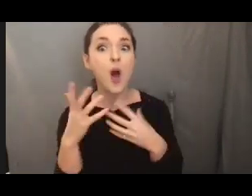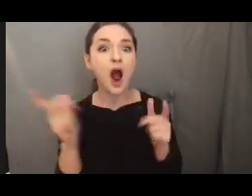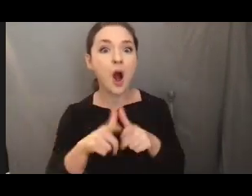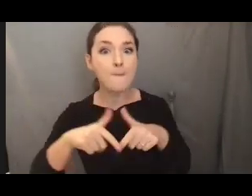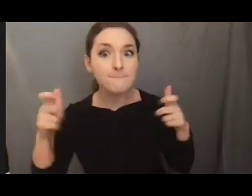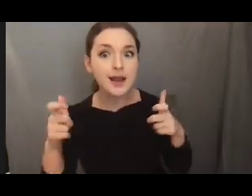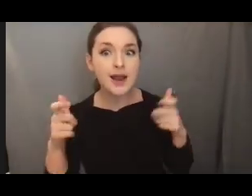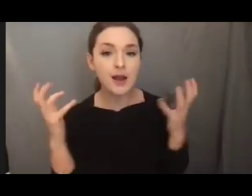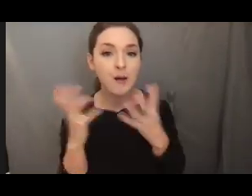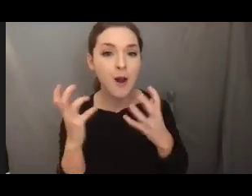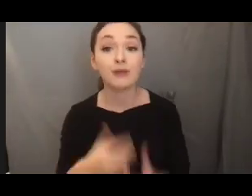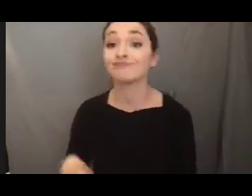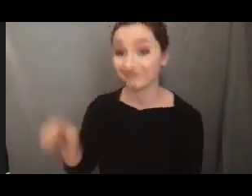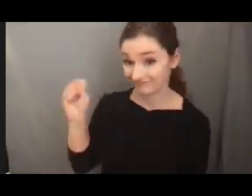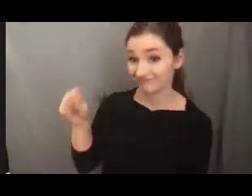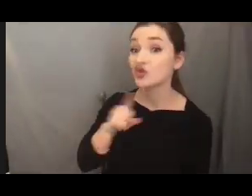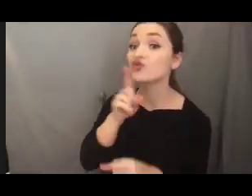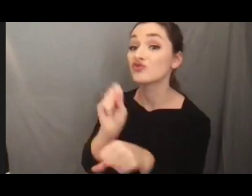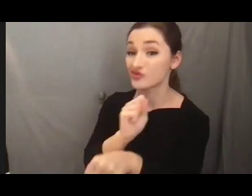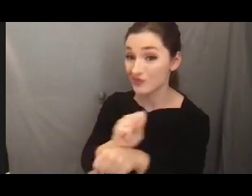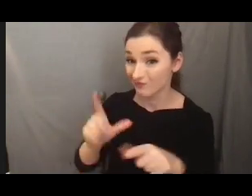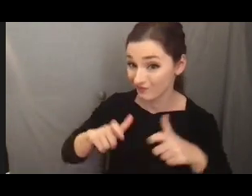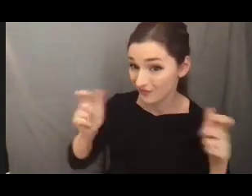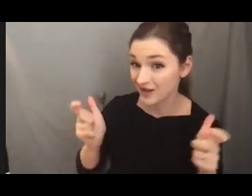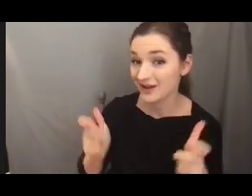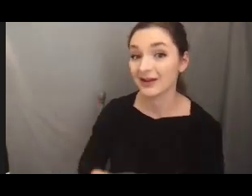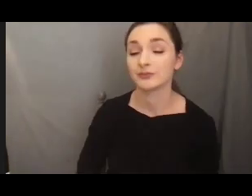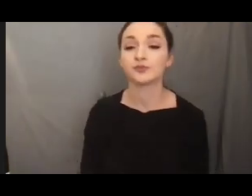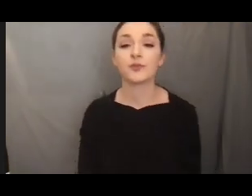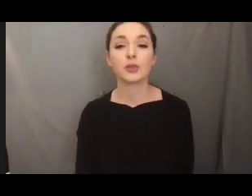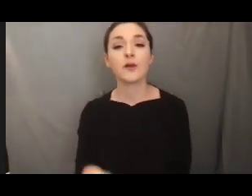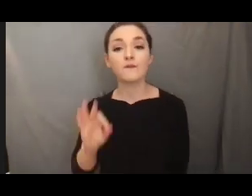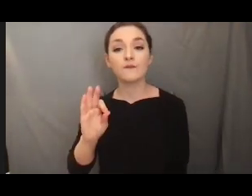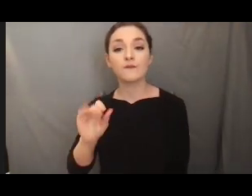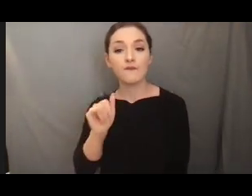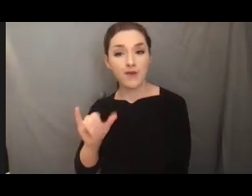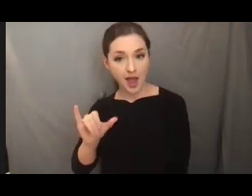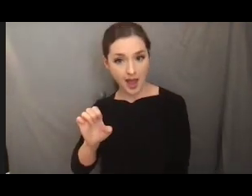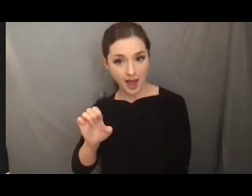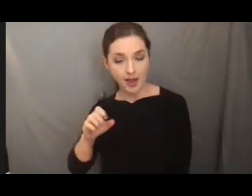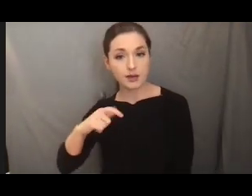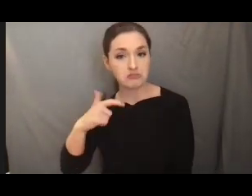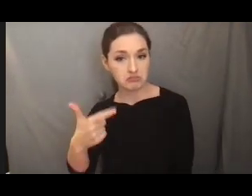All right. Let's go Faye. Wait.